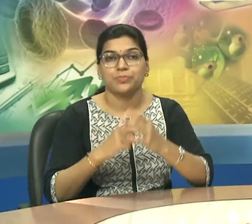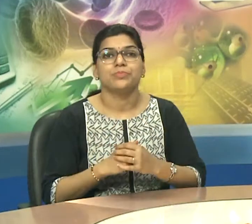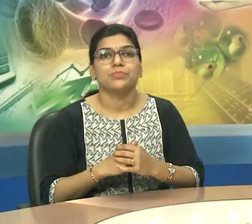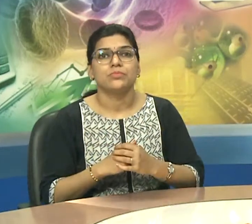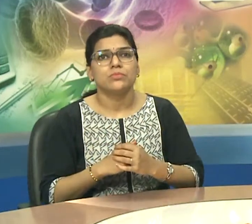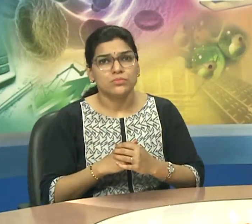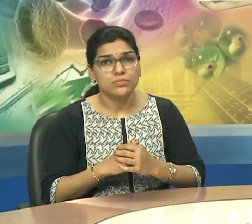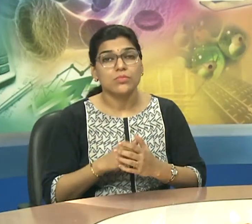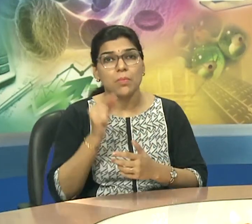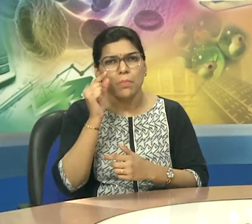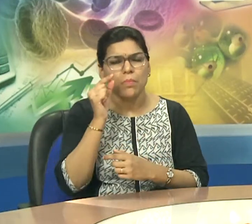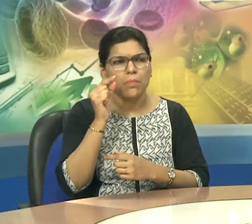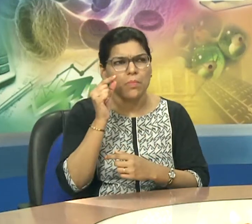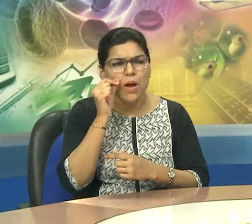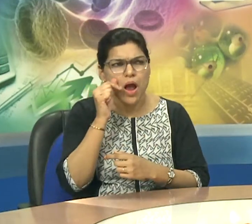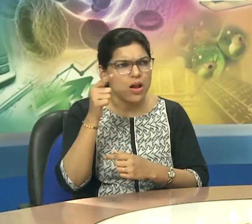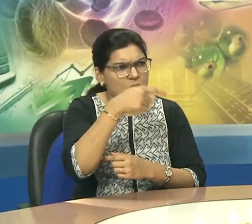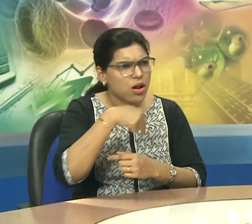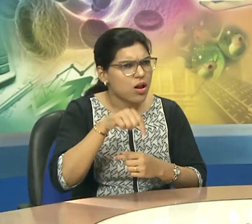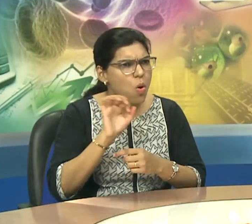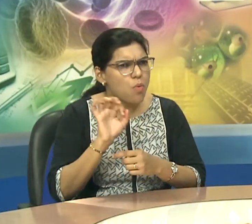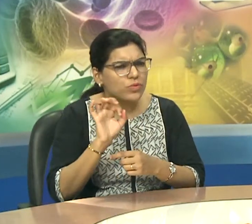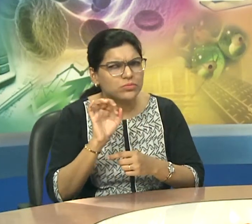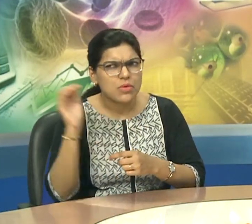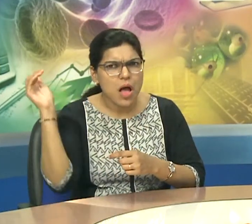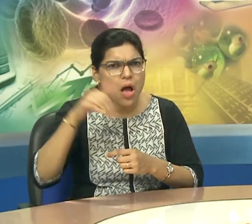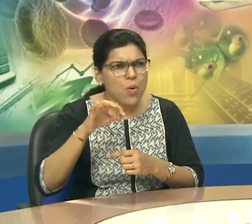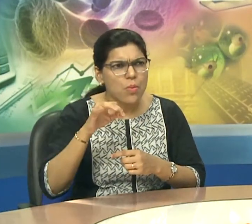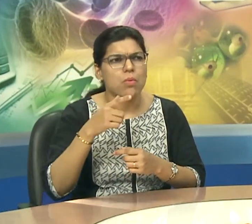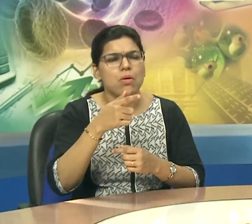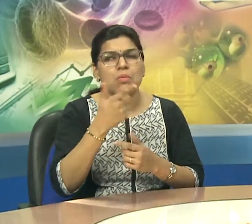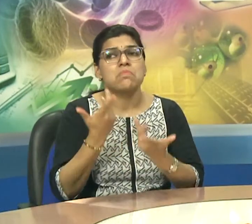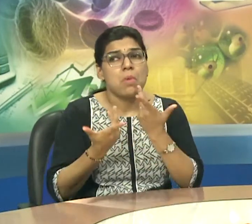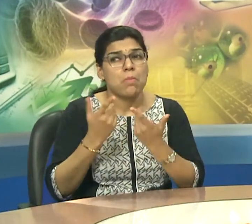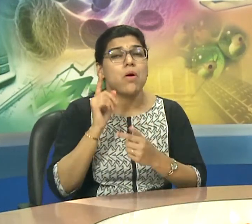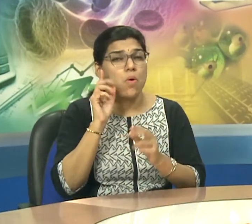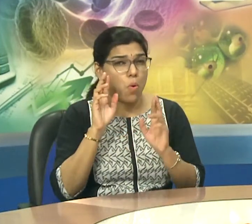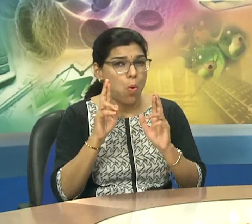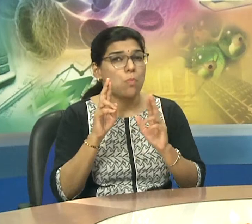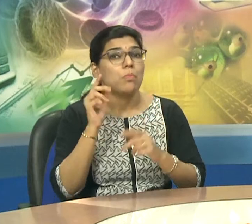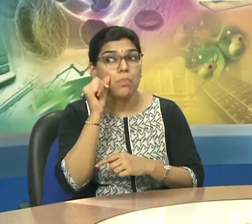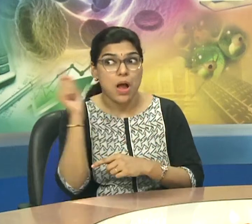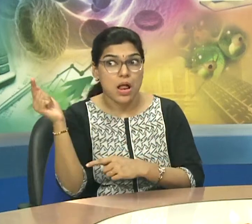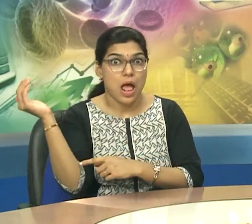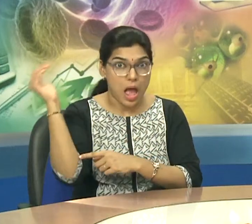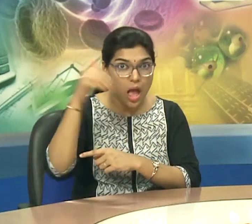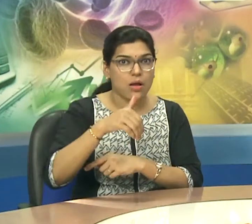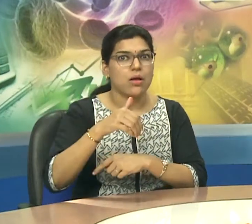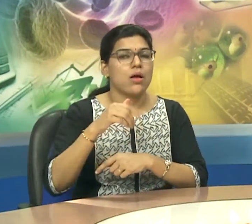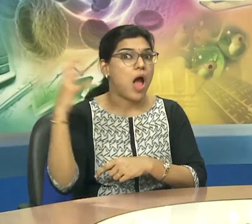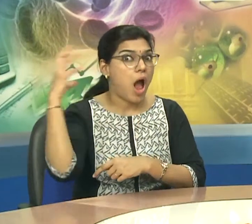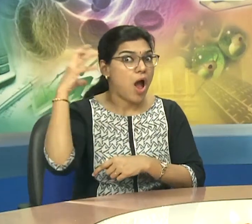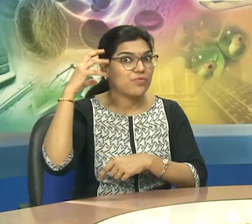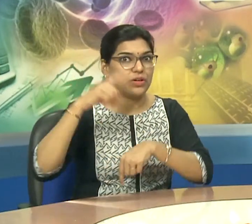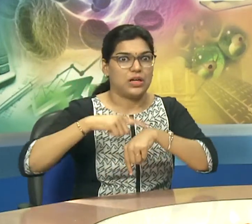chances. The second sentence says, he may come late